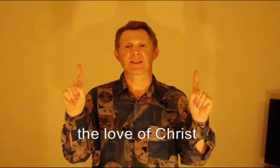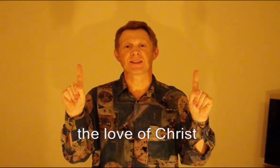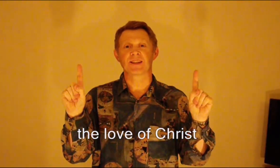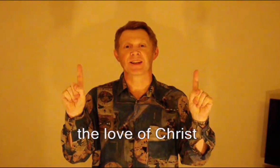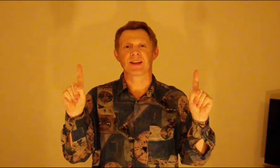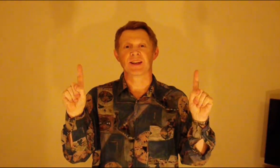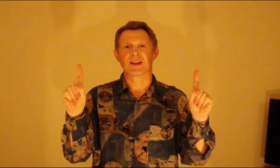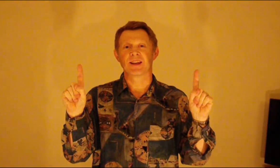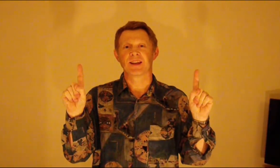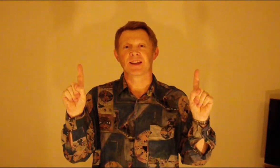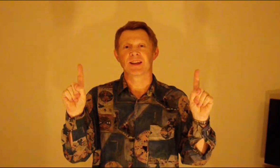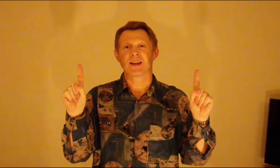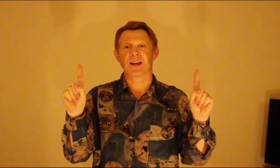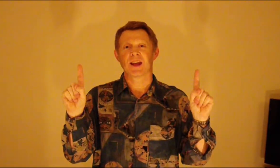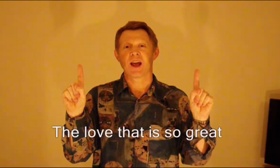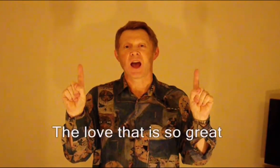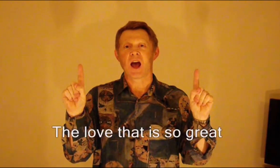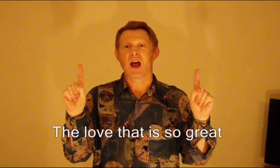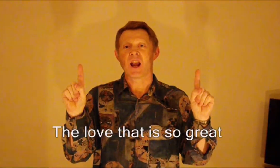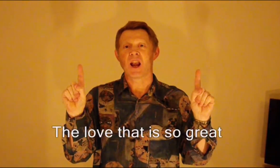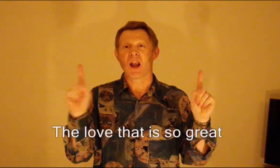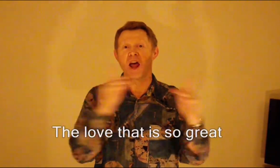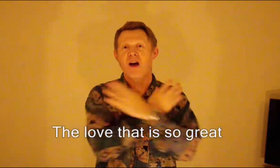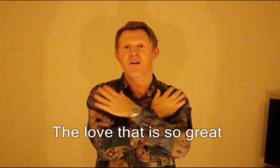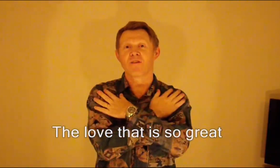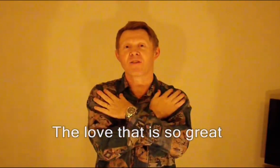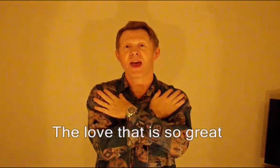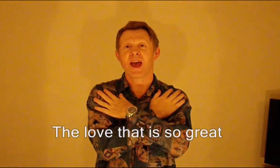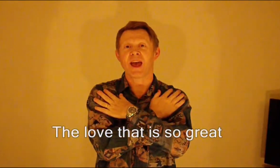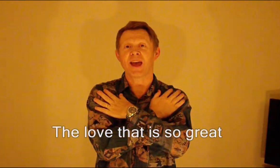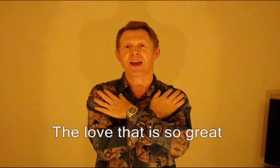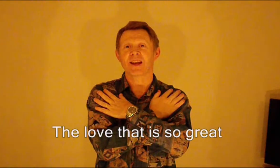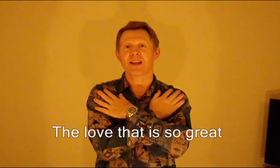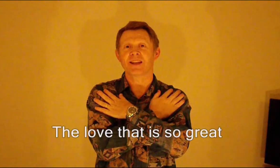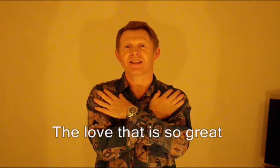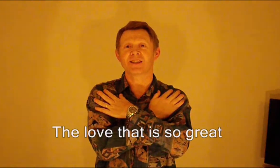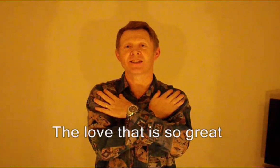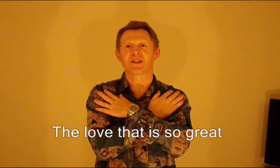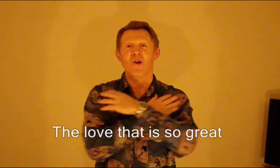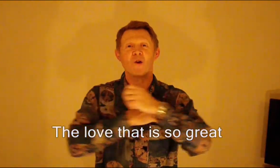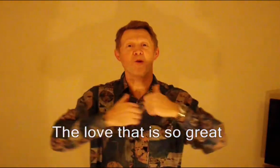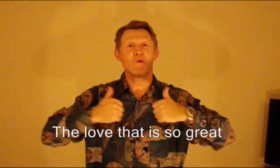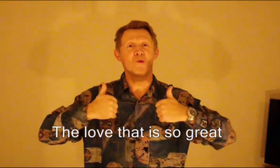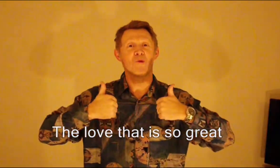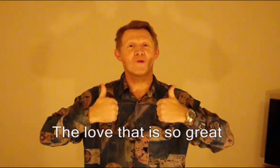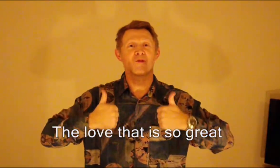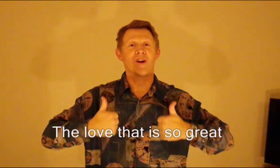Christ, the love that is so